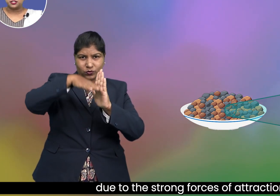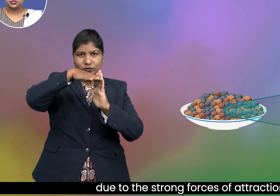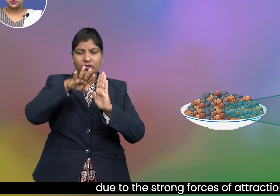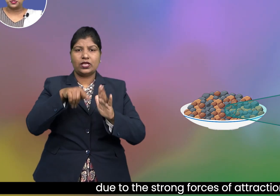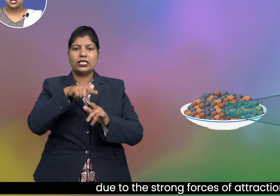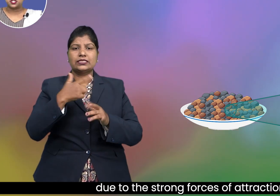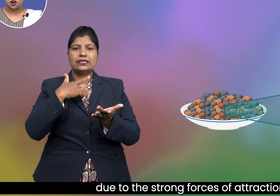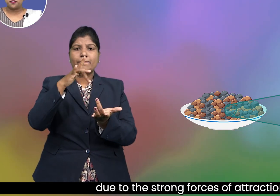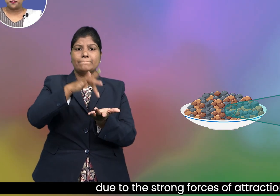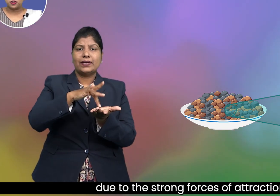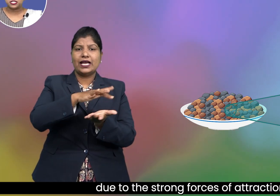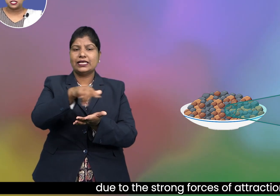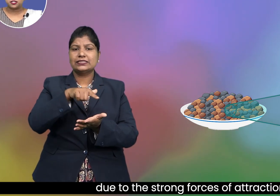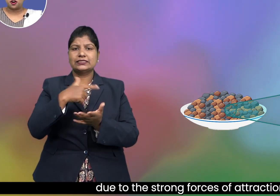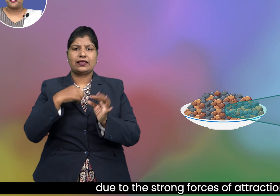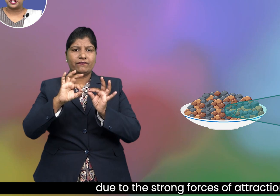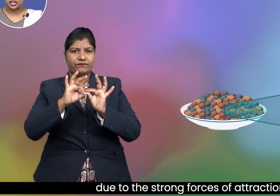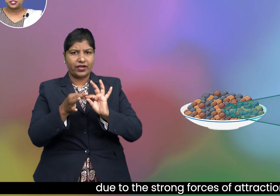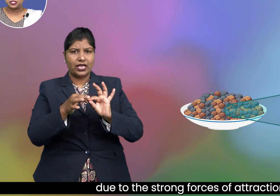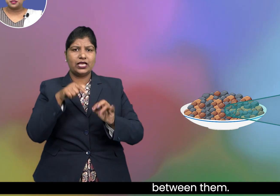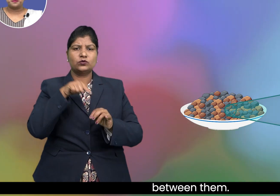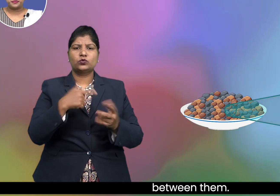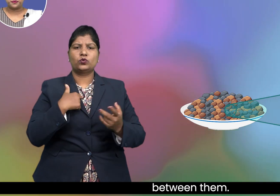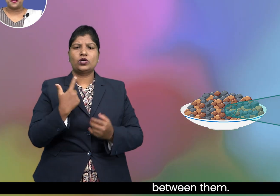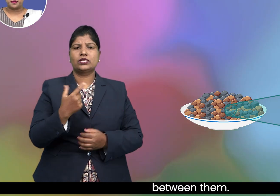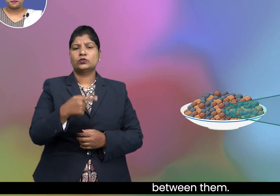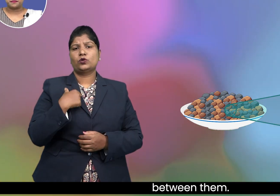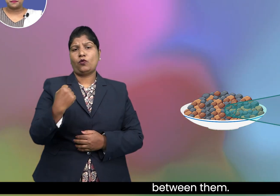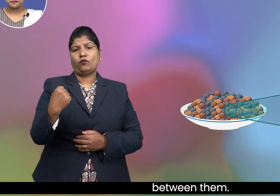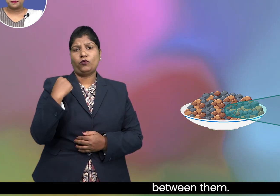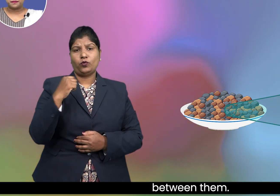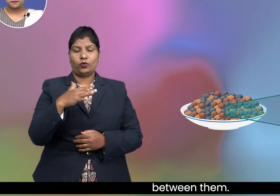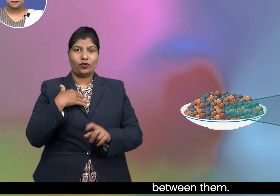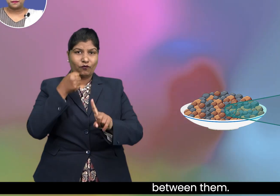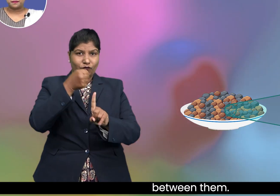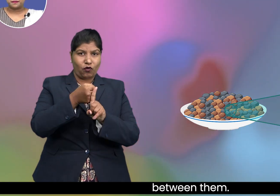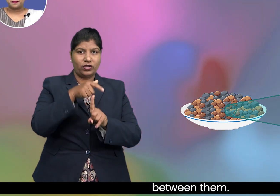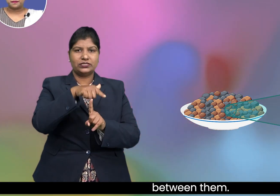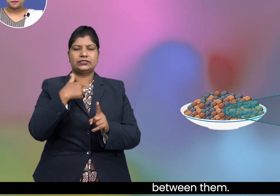fixed due to the strong forces of attraction between them.